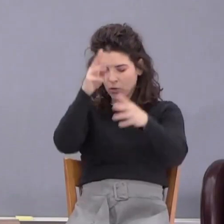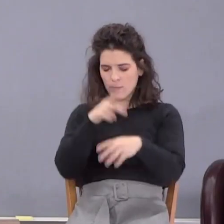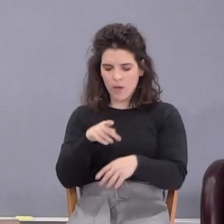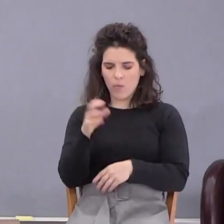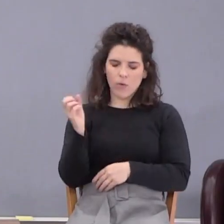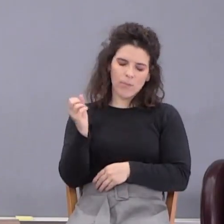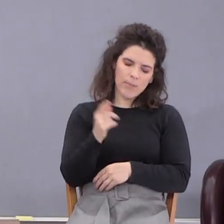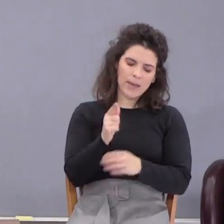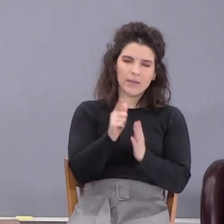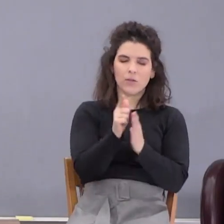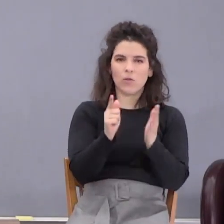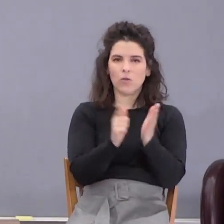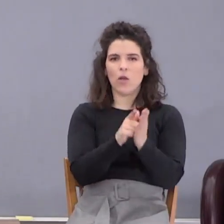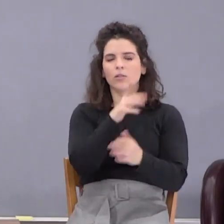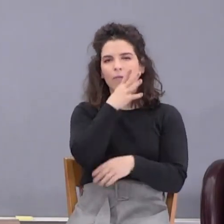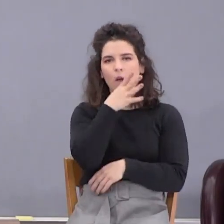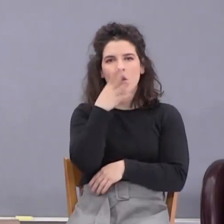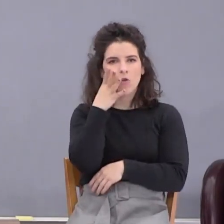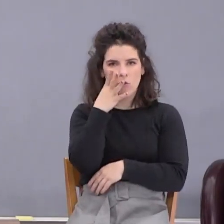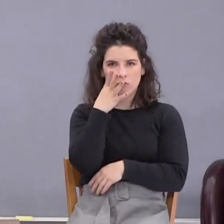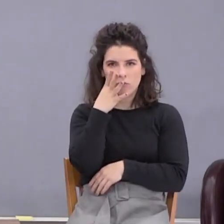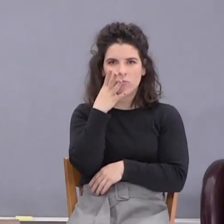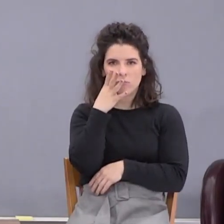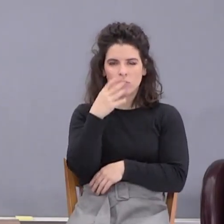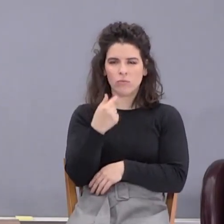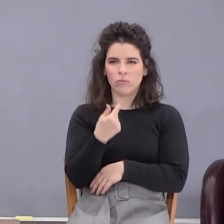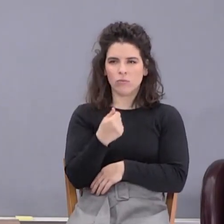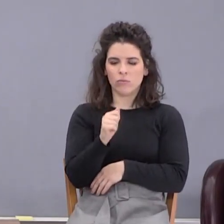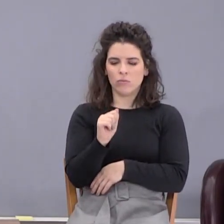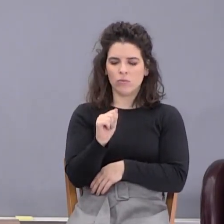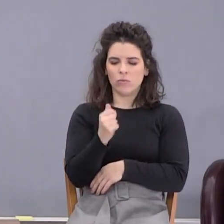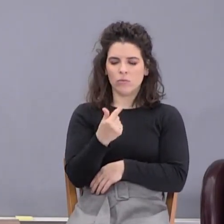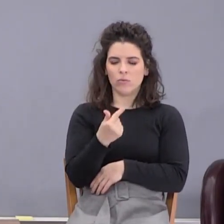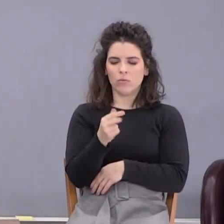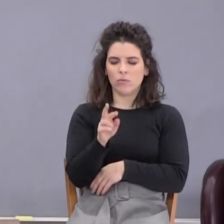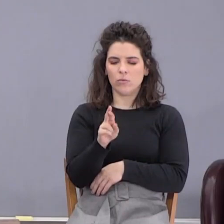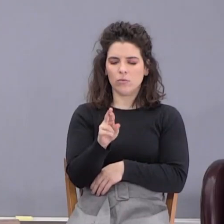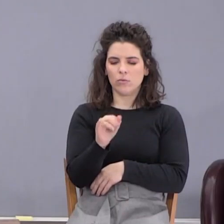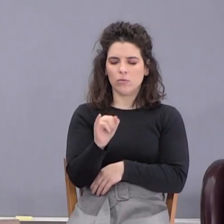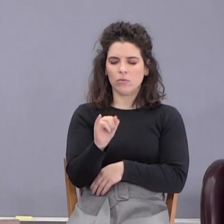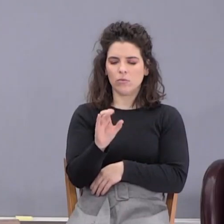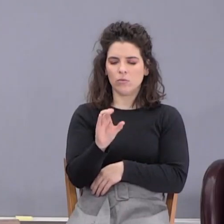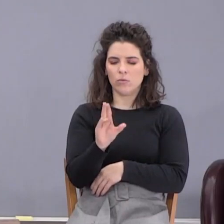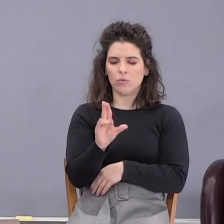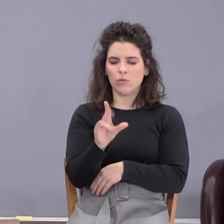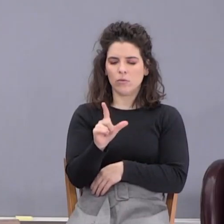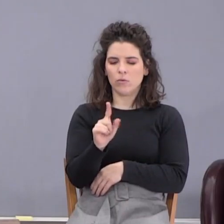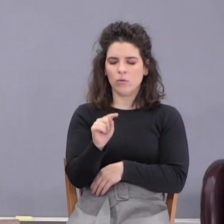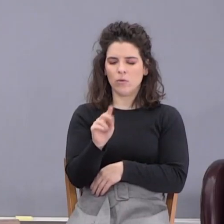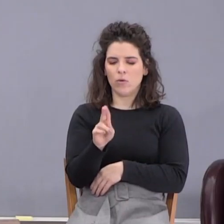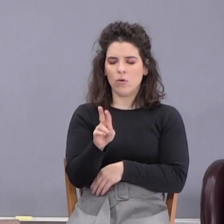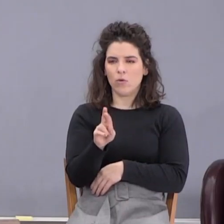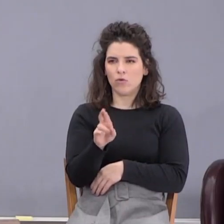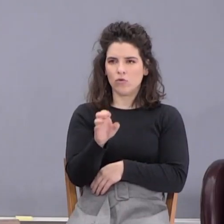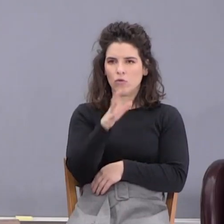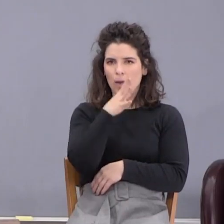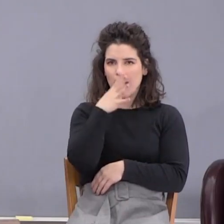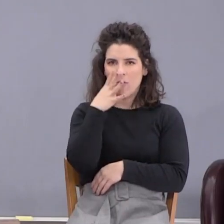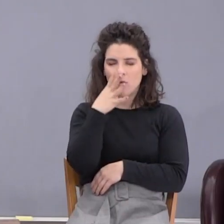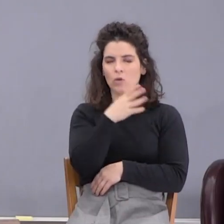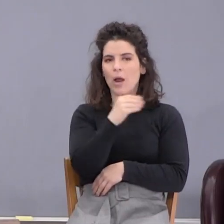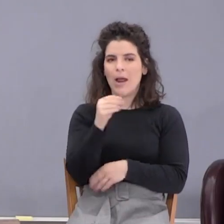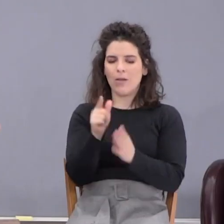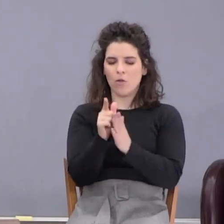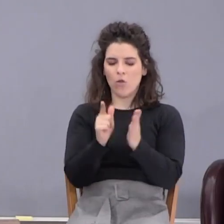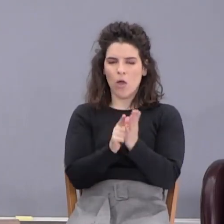of agriculture. He's going to bring up the laws of biogenesis to